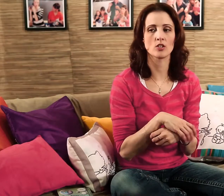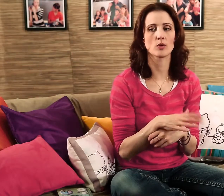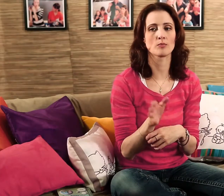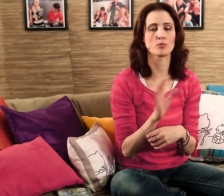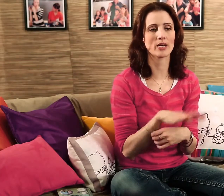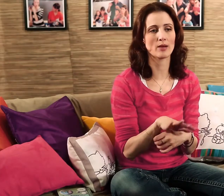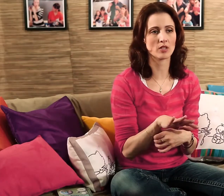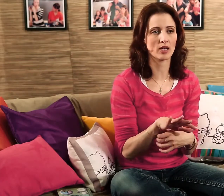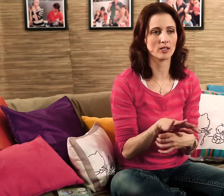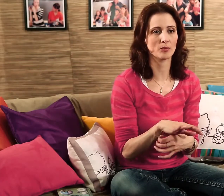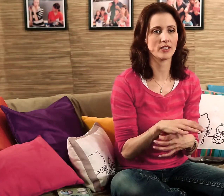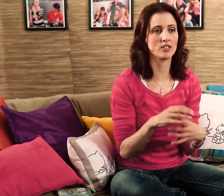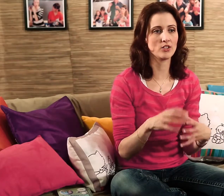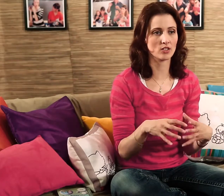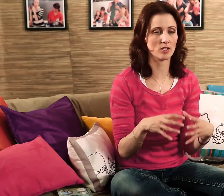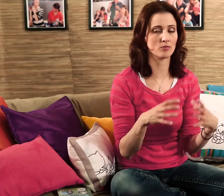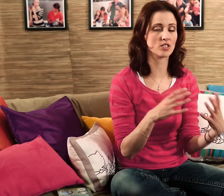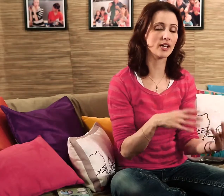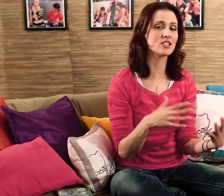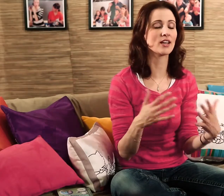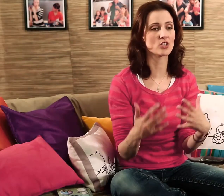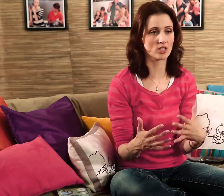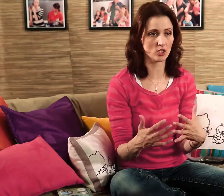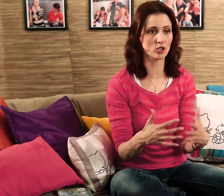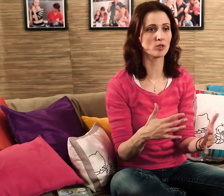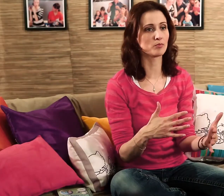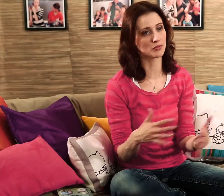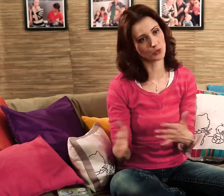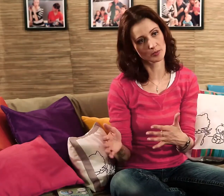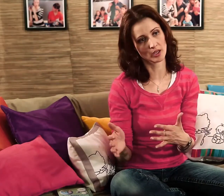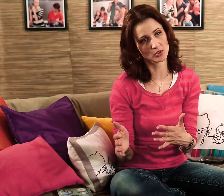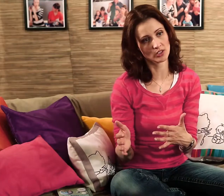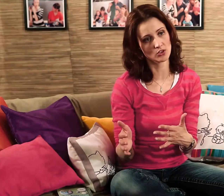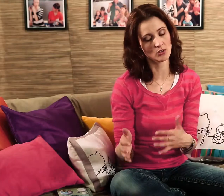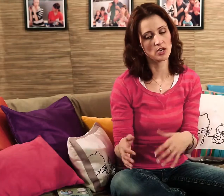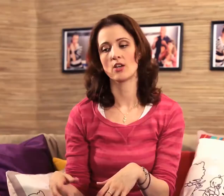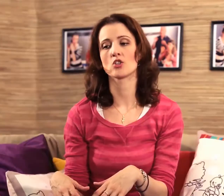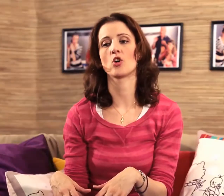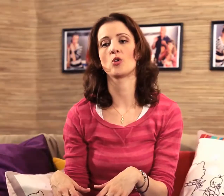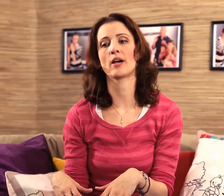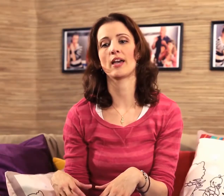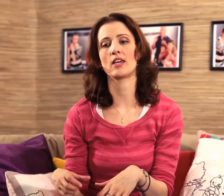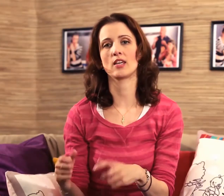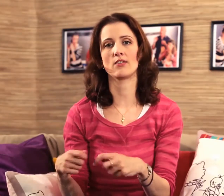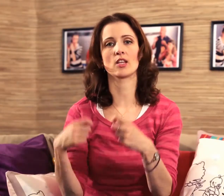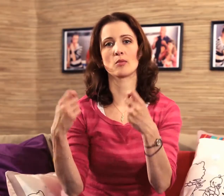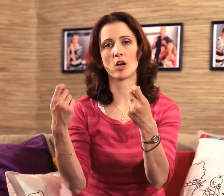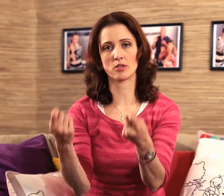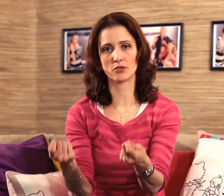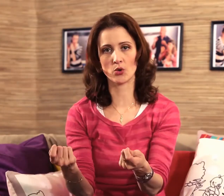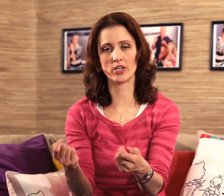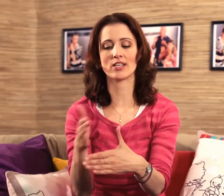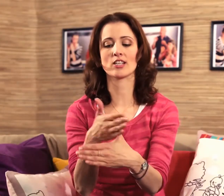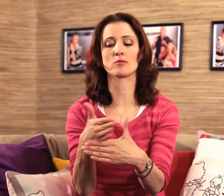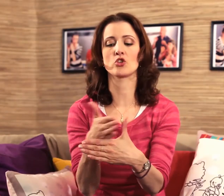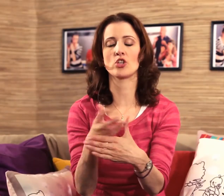want to preempt that by teaching them the signs and the skill before it becomes an issue. So by giving them a couple of toys and asking them to share